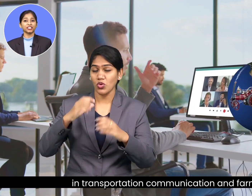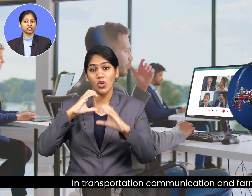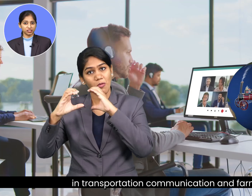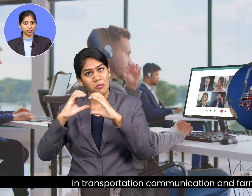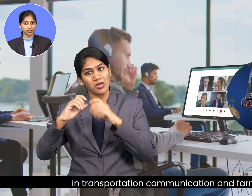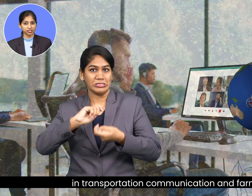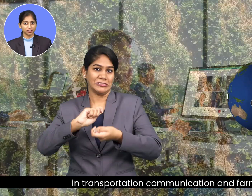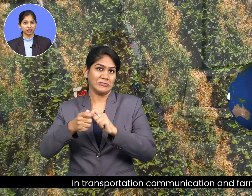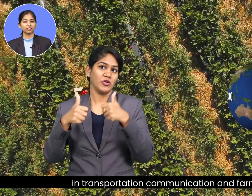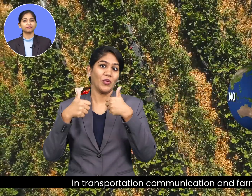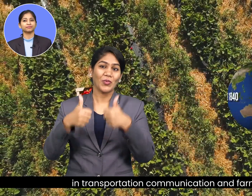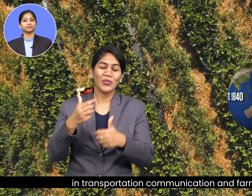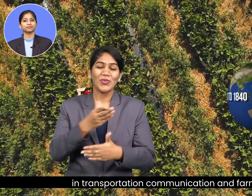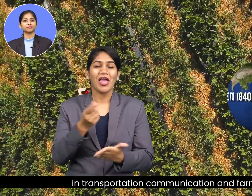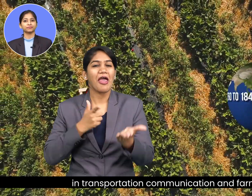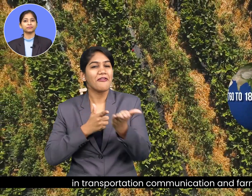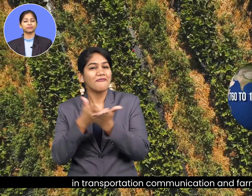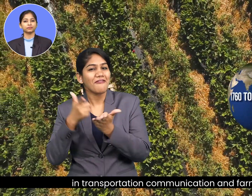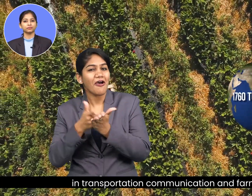and farming.